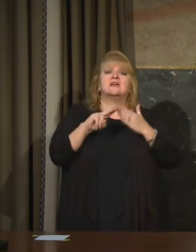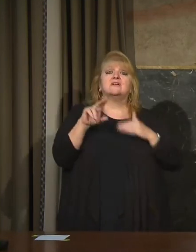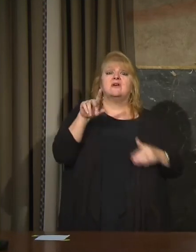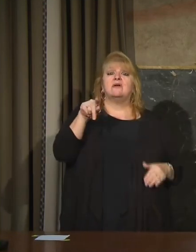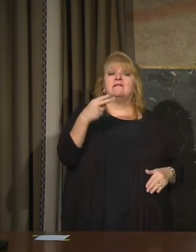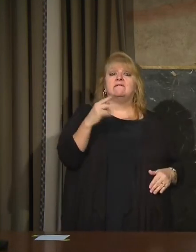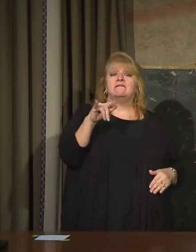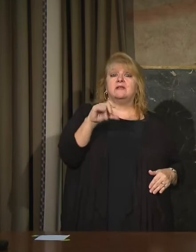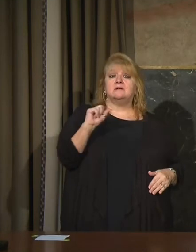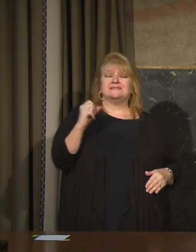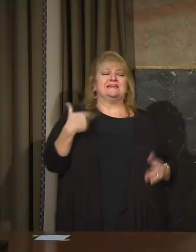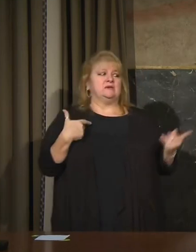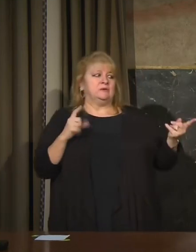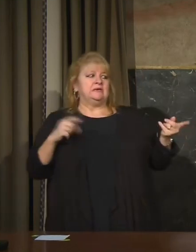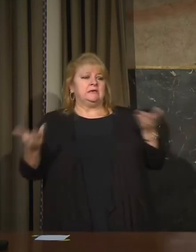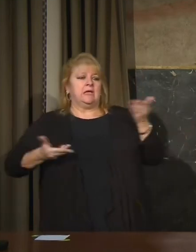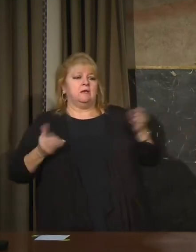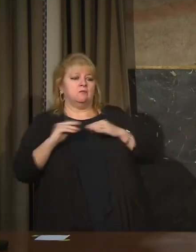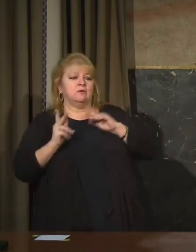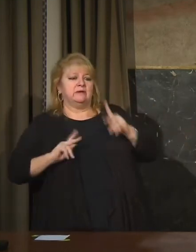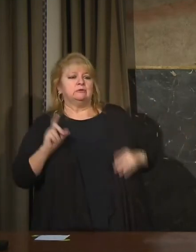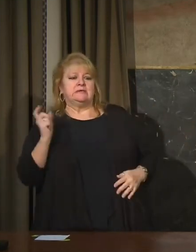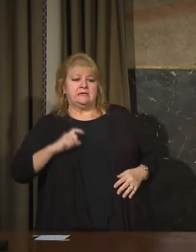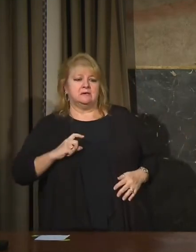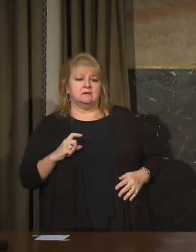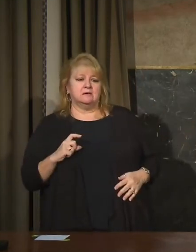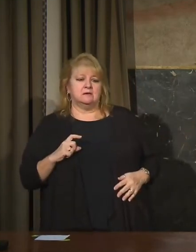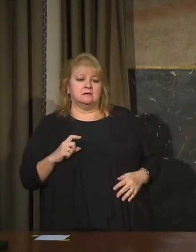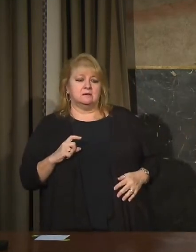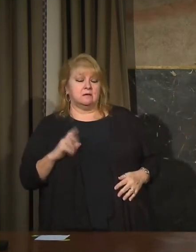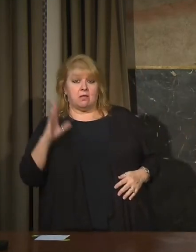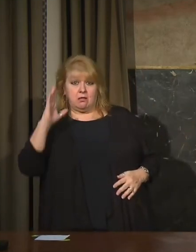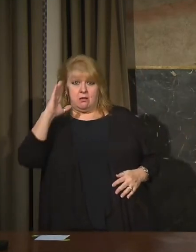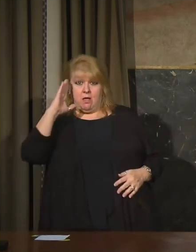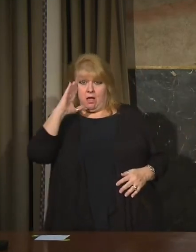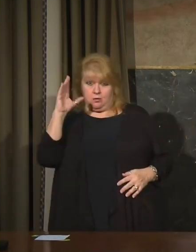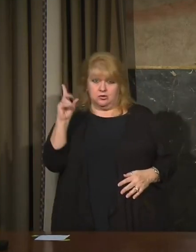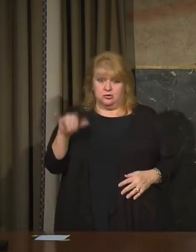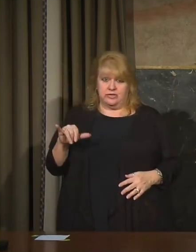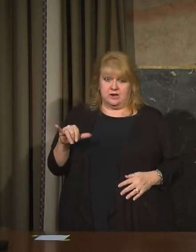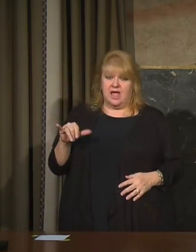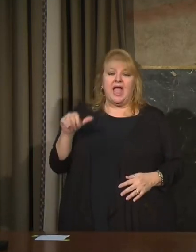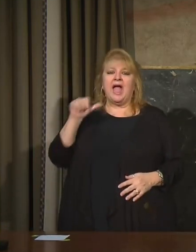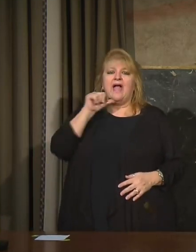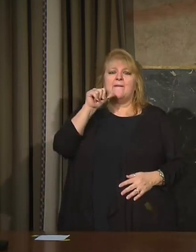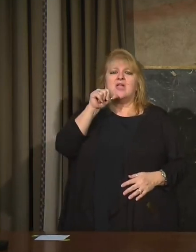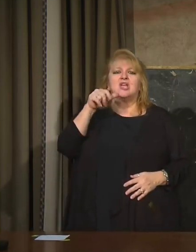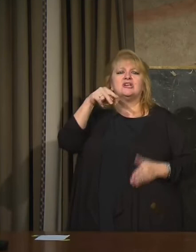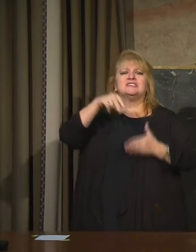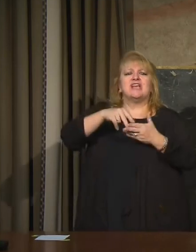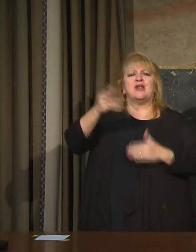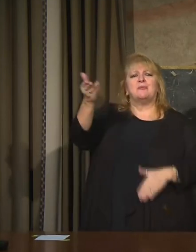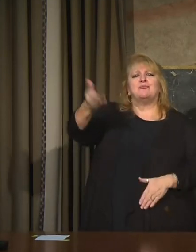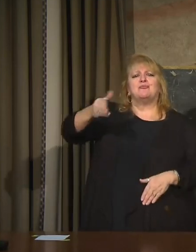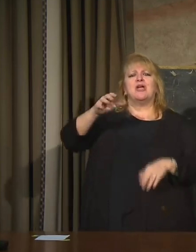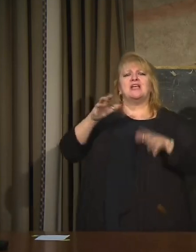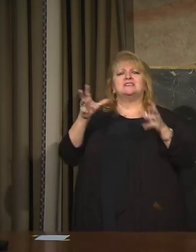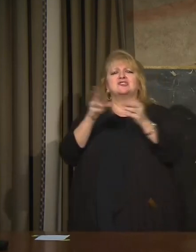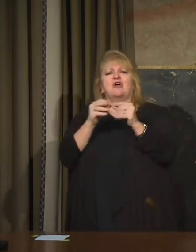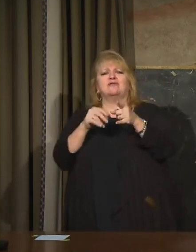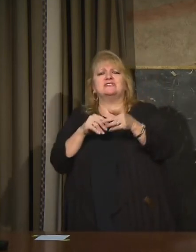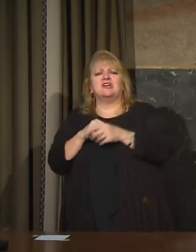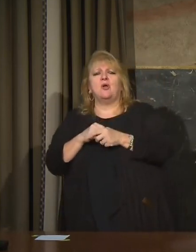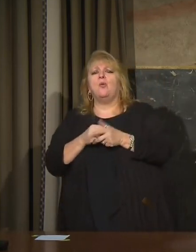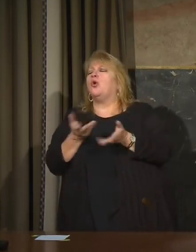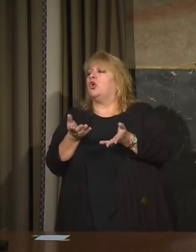that, trust me, we will do it. But I'm not going to get in front of her at a press conference and say that we're about to do something that she hasn't